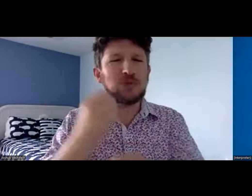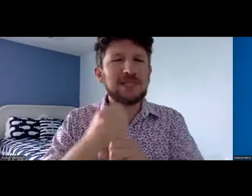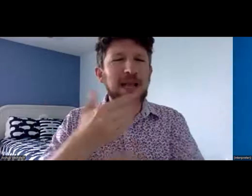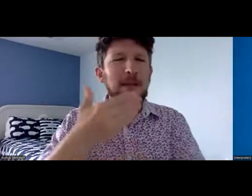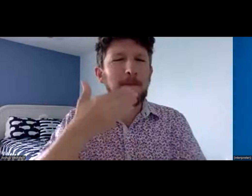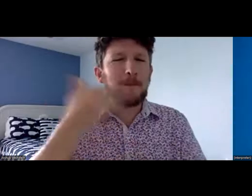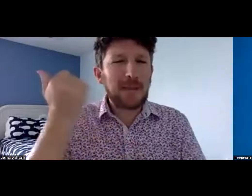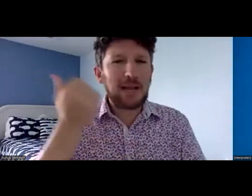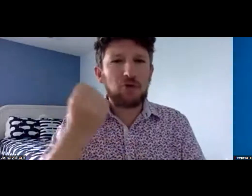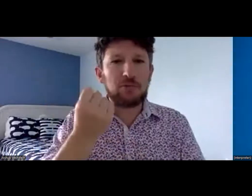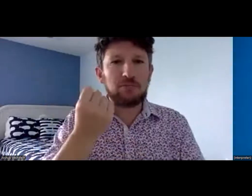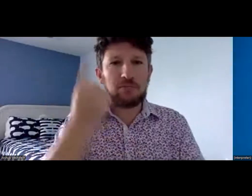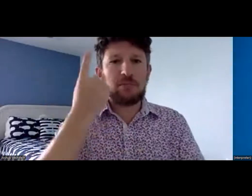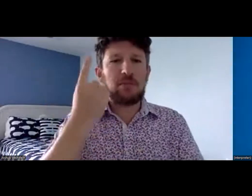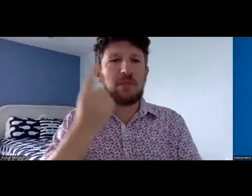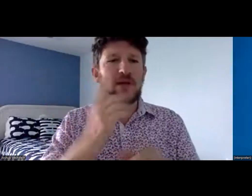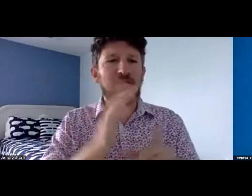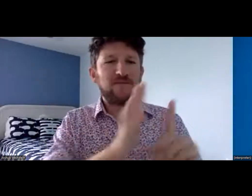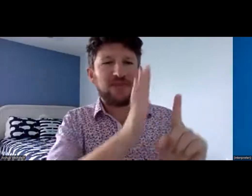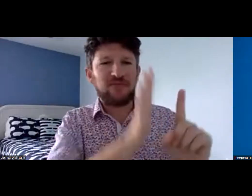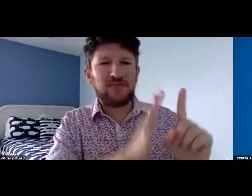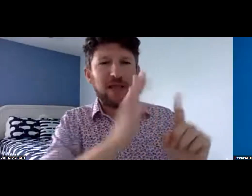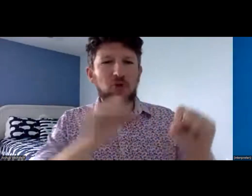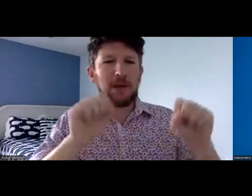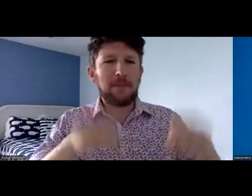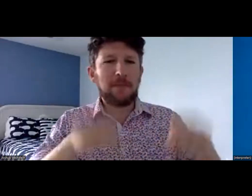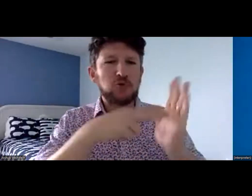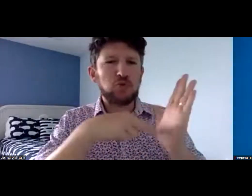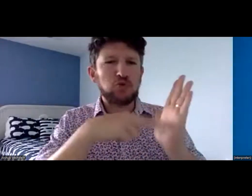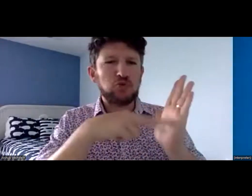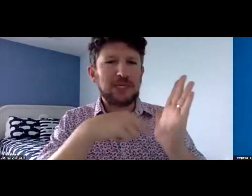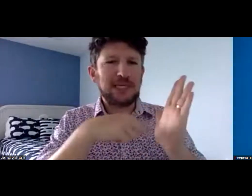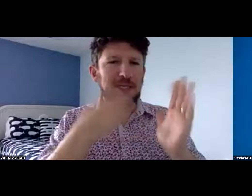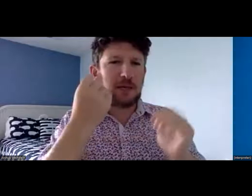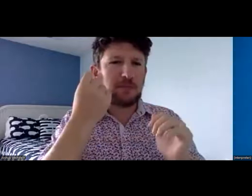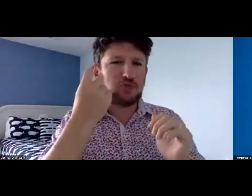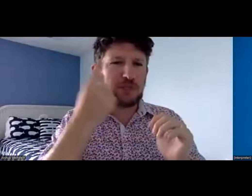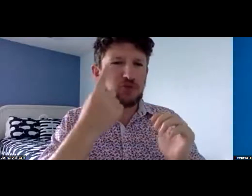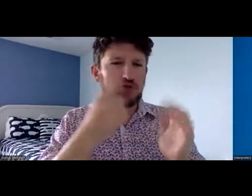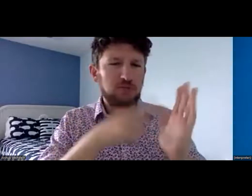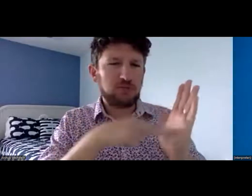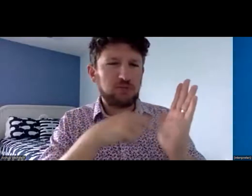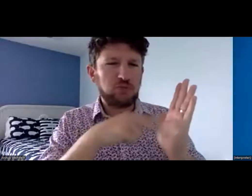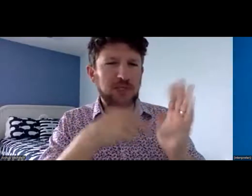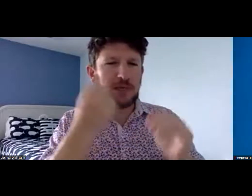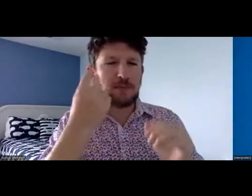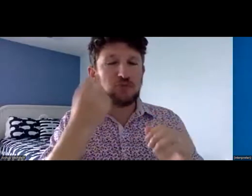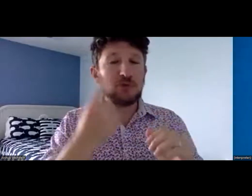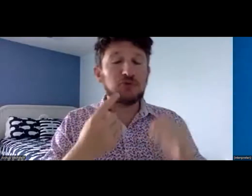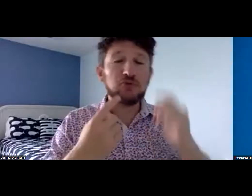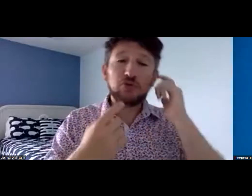encourage the KTEA. It seems to be more comprehensible for depending on